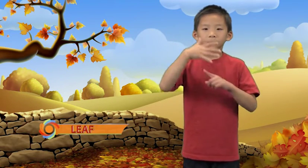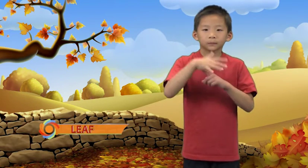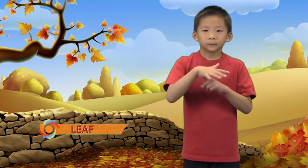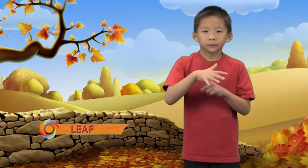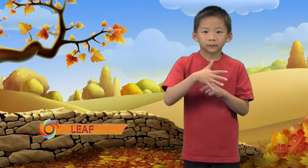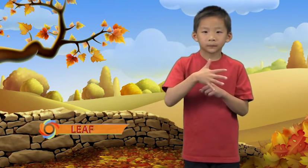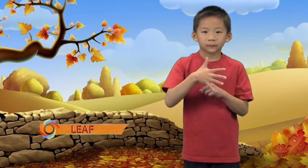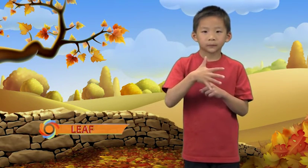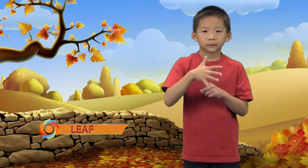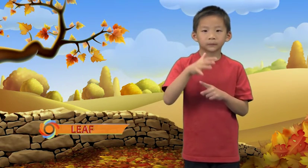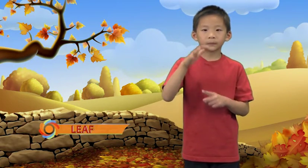Leaf.